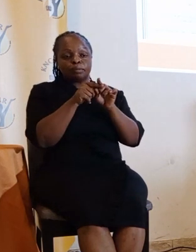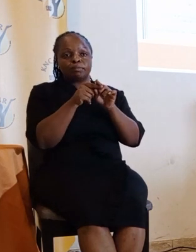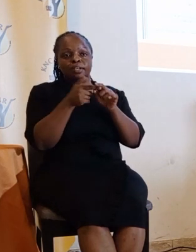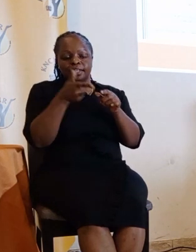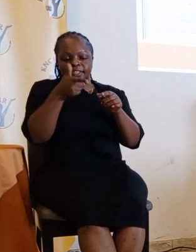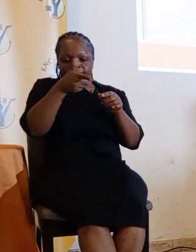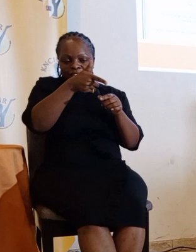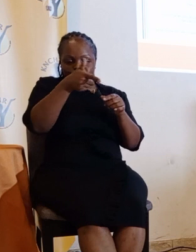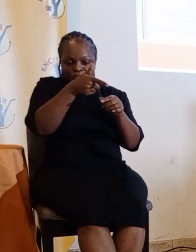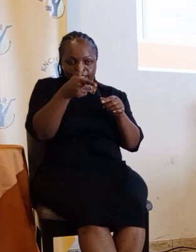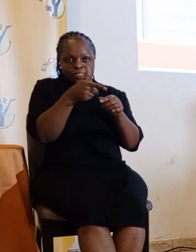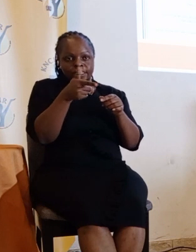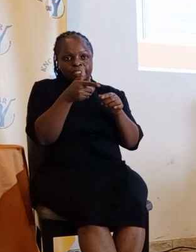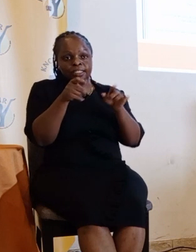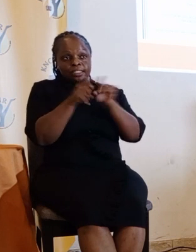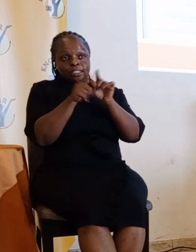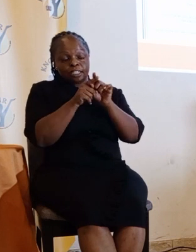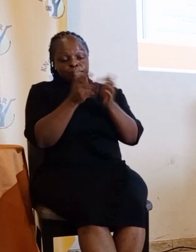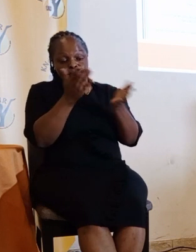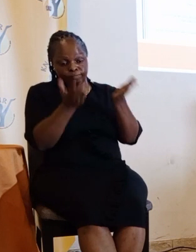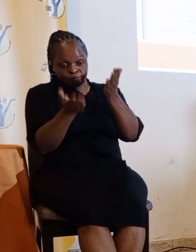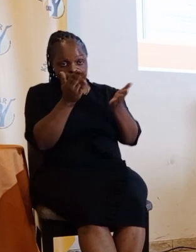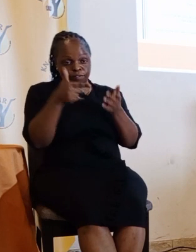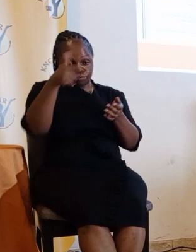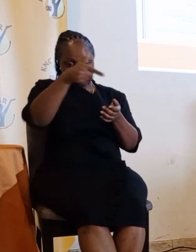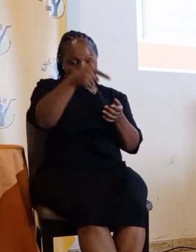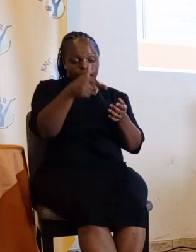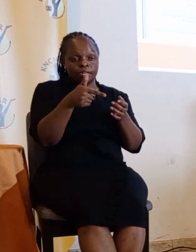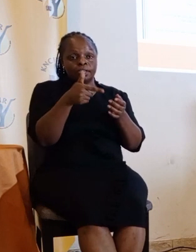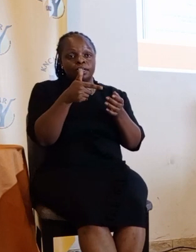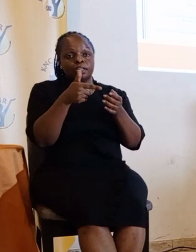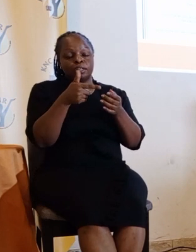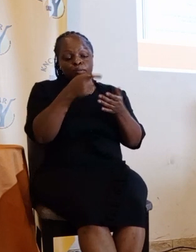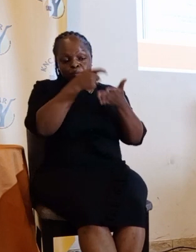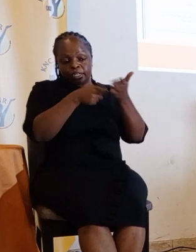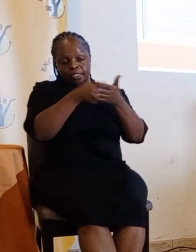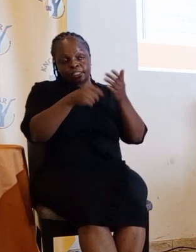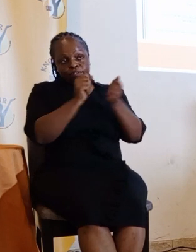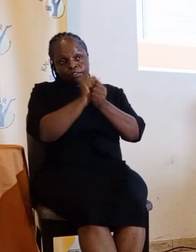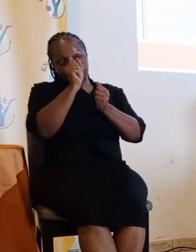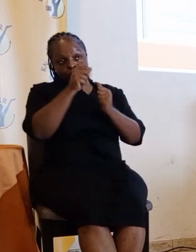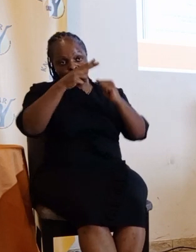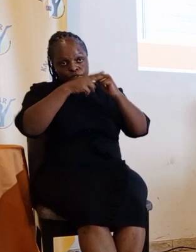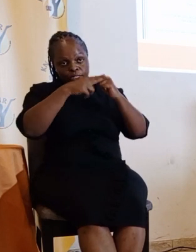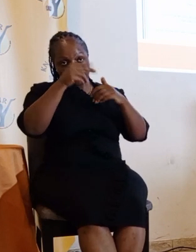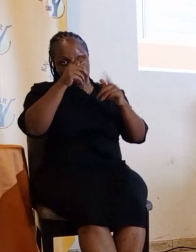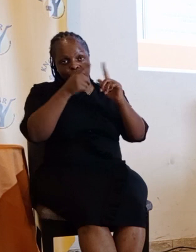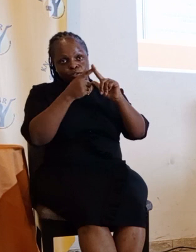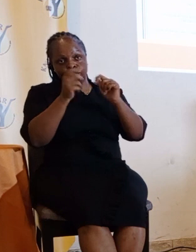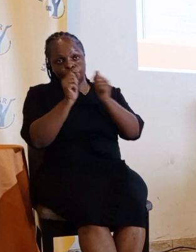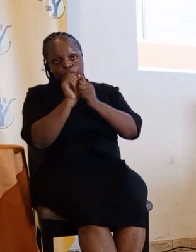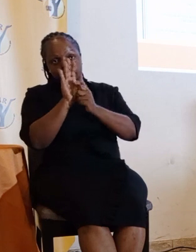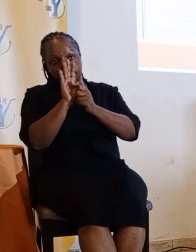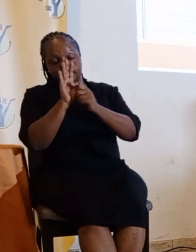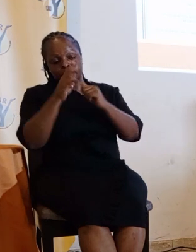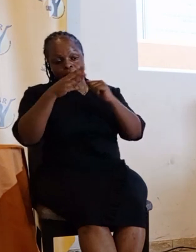In comparisons, the fuel prices for the period 15th July to 14th August 2023